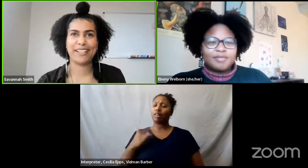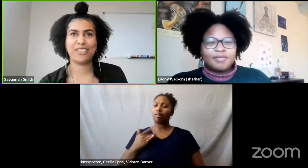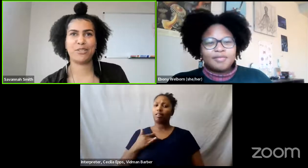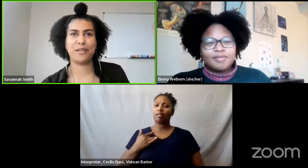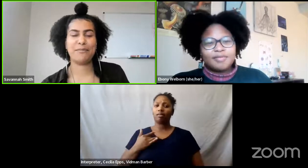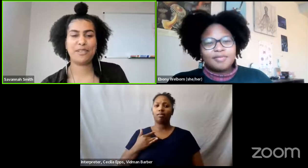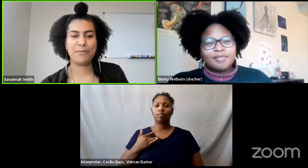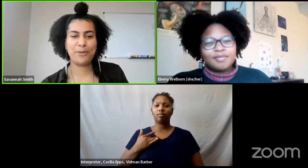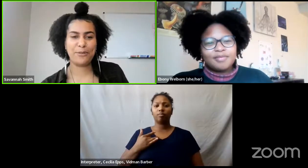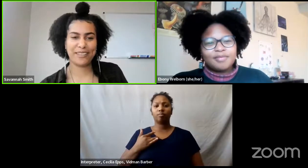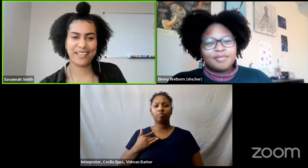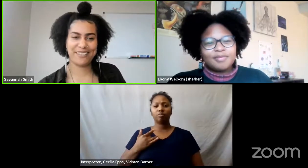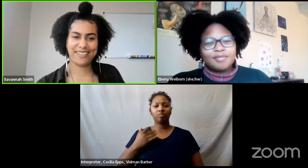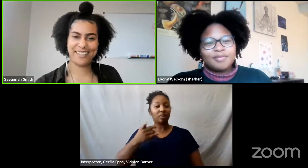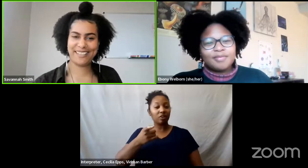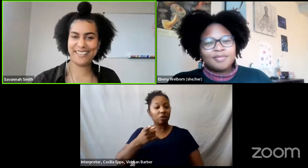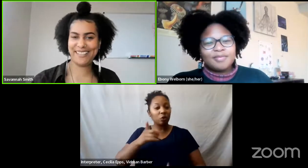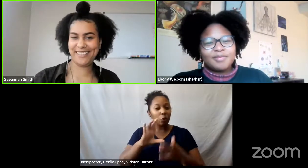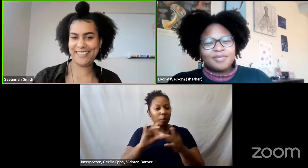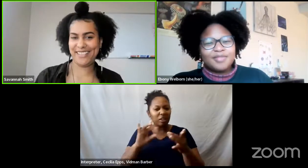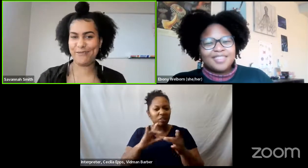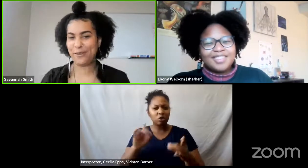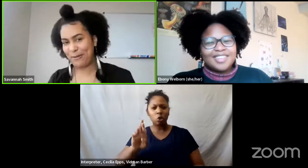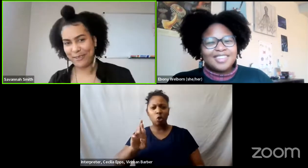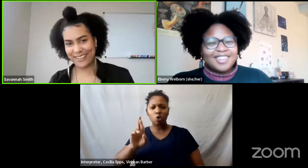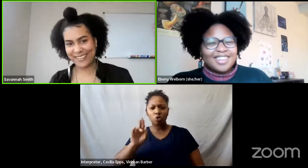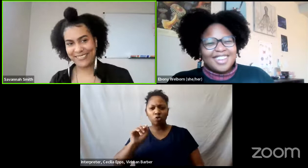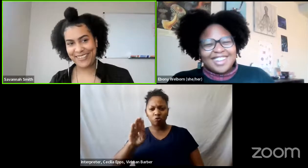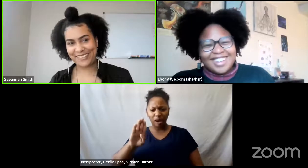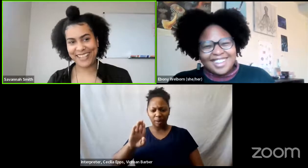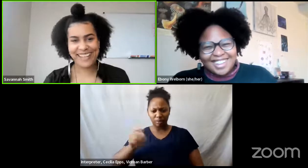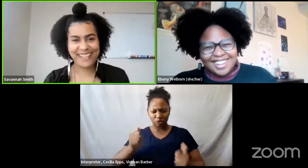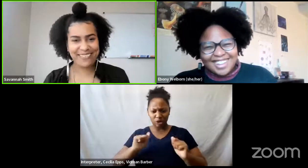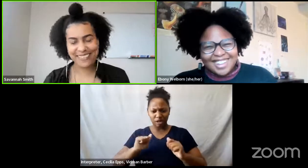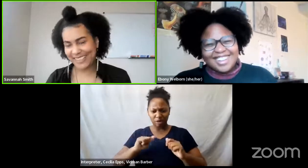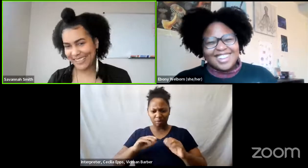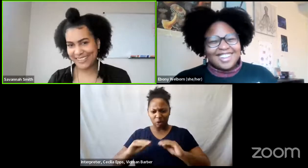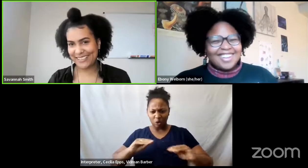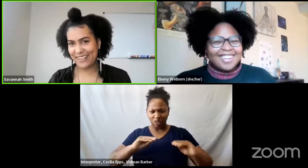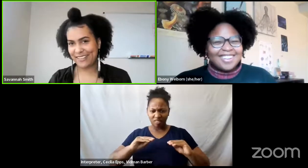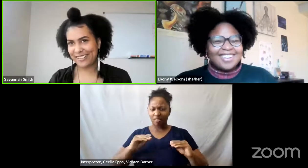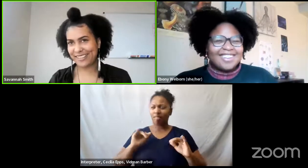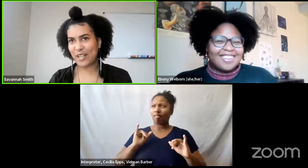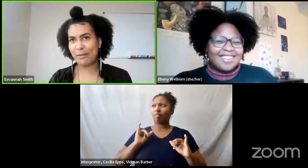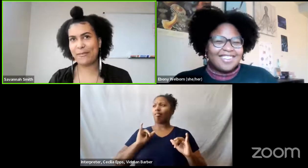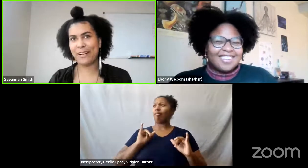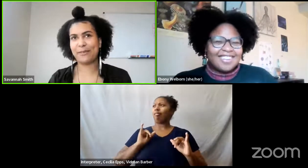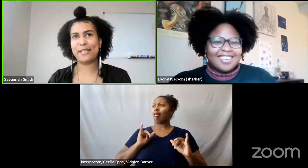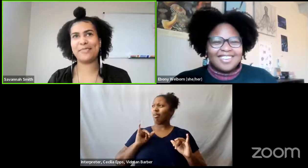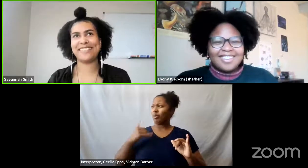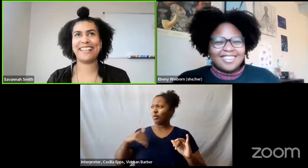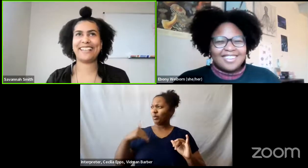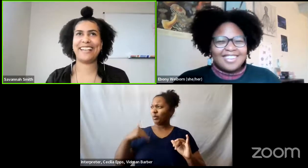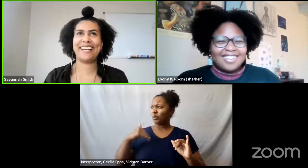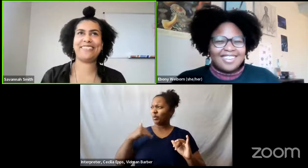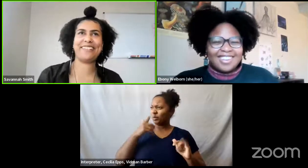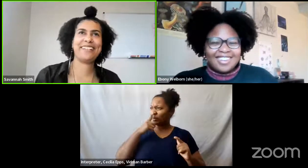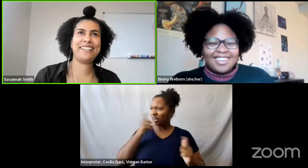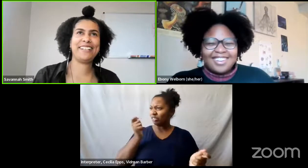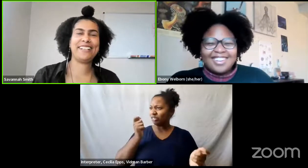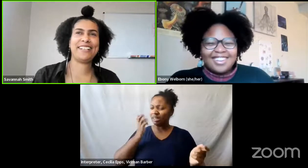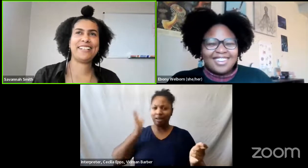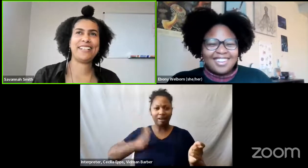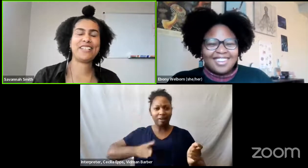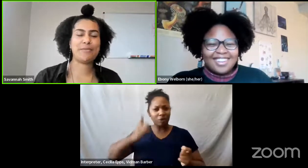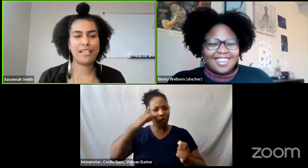said try to get your ribs to move, that was like a real moment where I was like, whoa, like I never really, thought about my ribs like that.